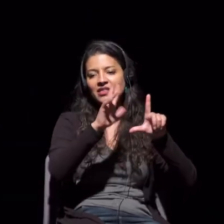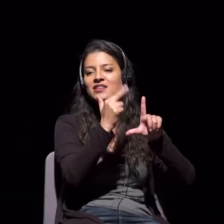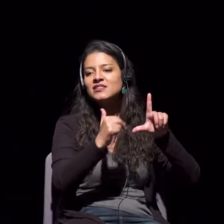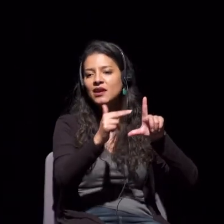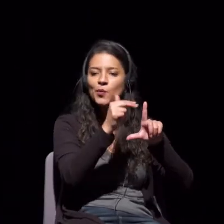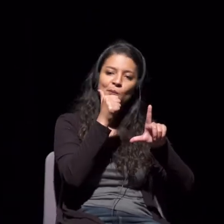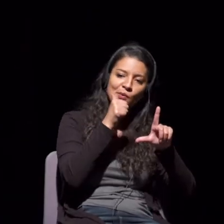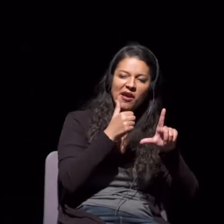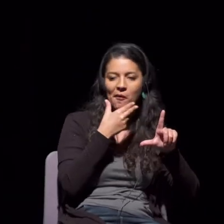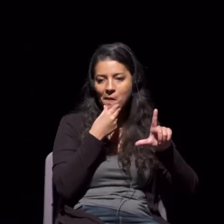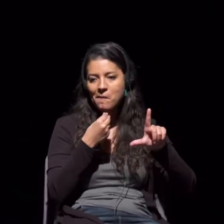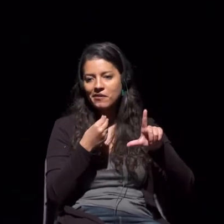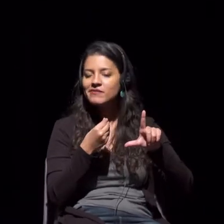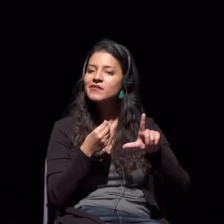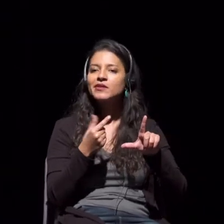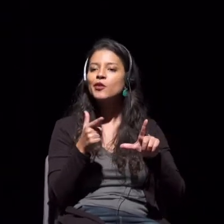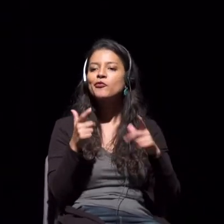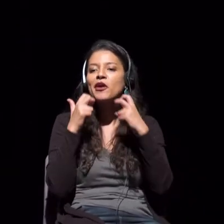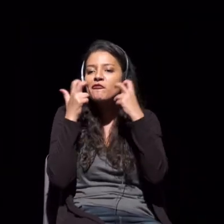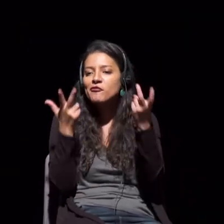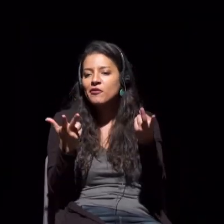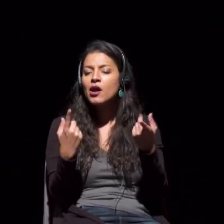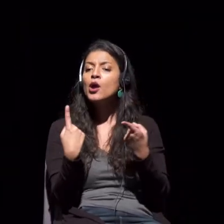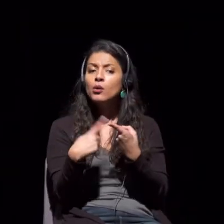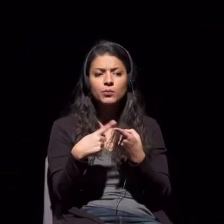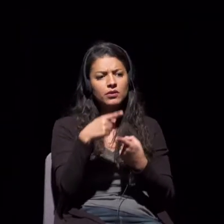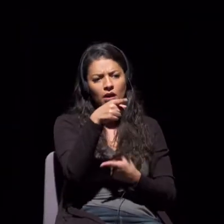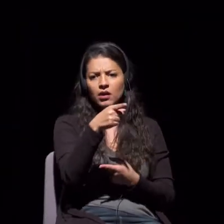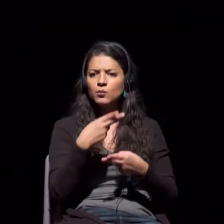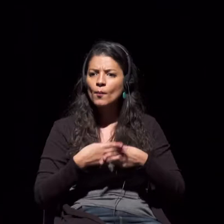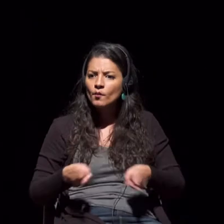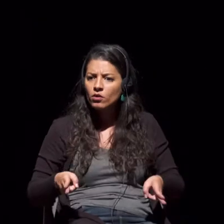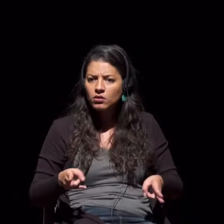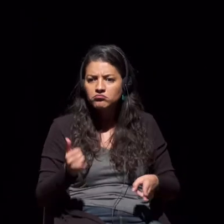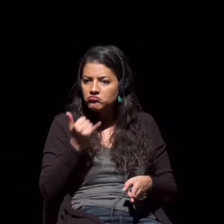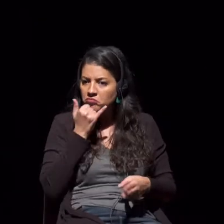nude, since this is not a conventional mode of representation for boxers.